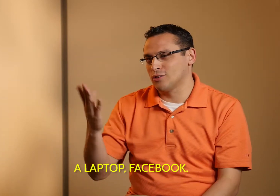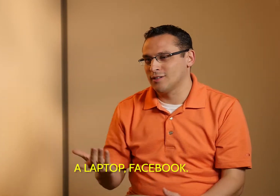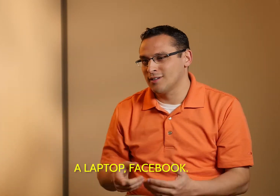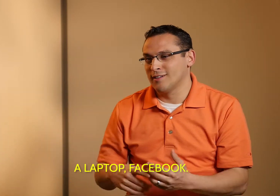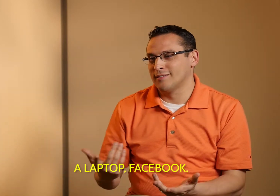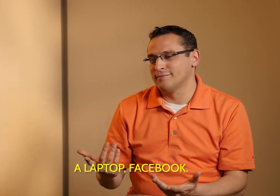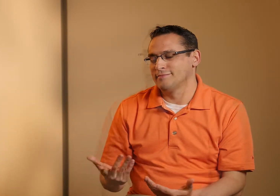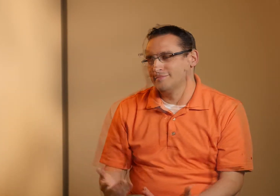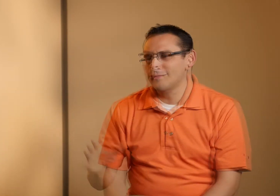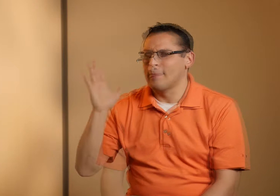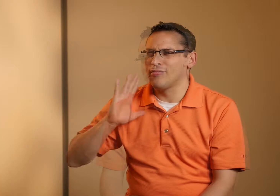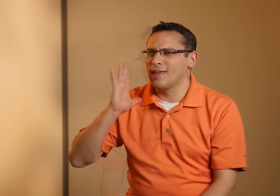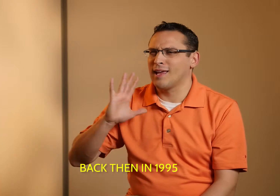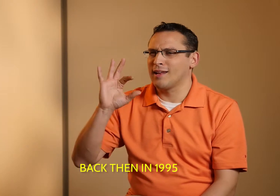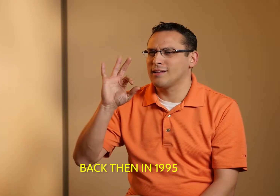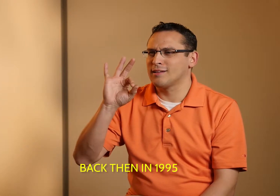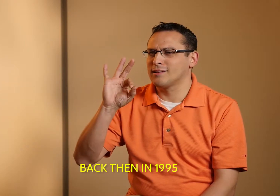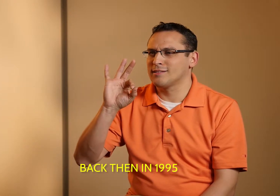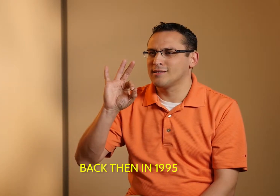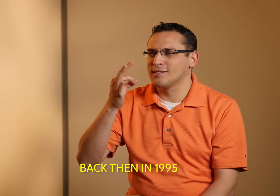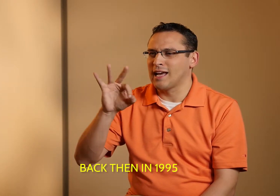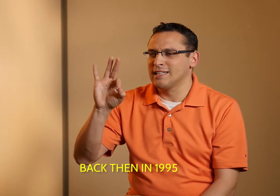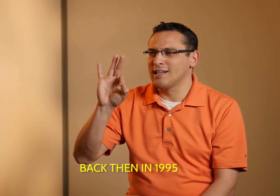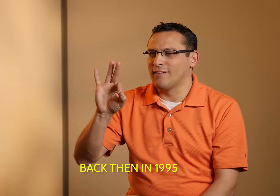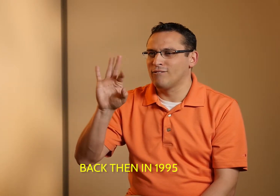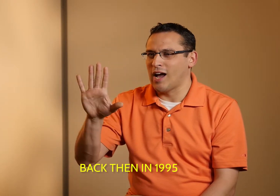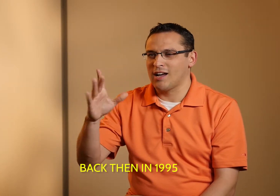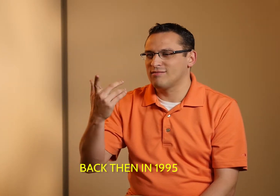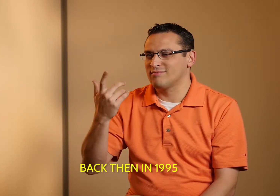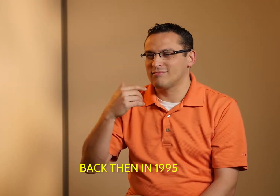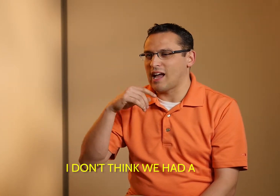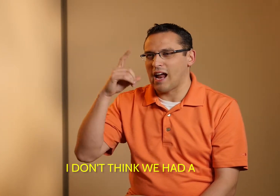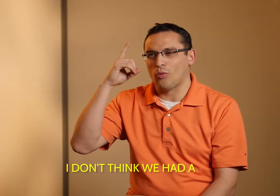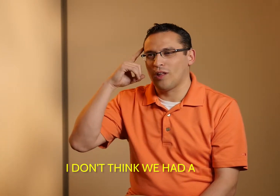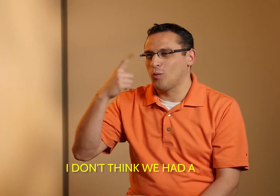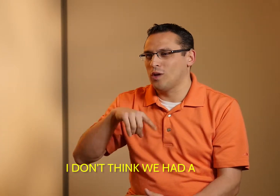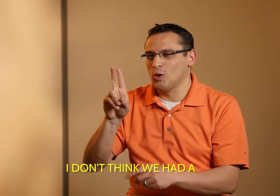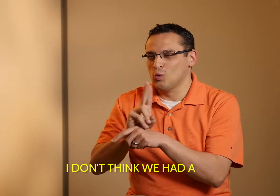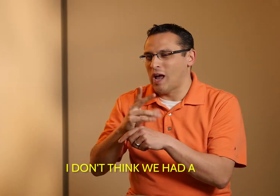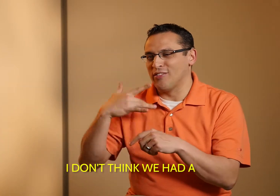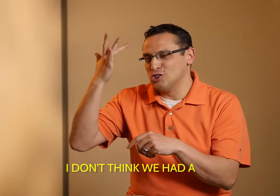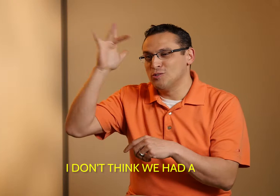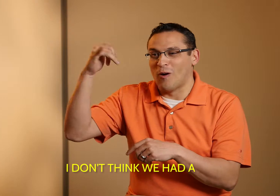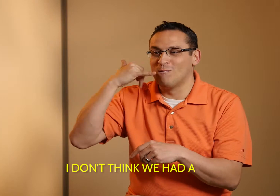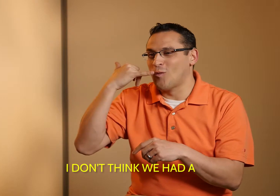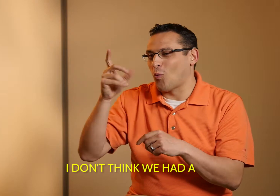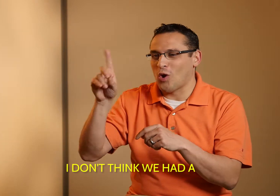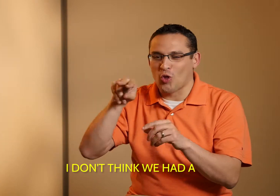Facebook. Back then in 1995, I don't think we had